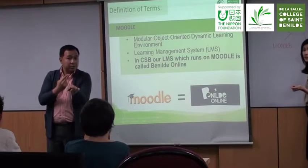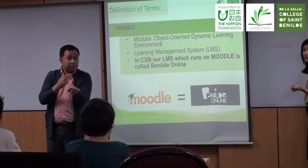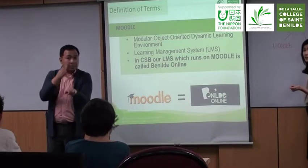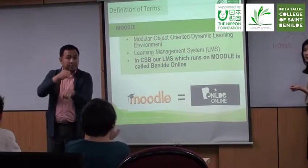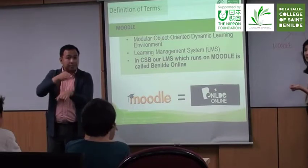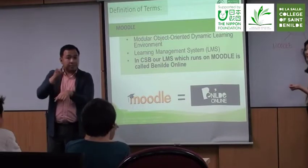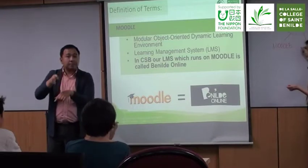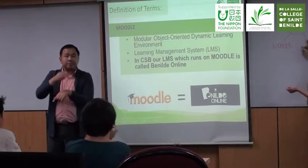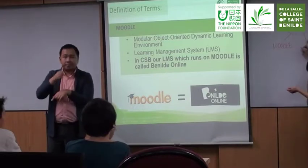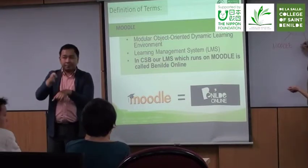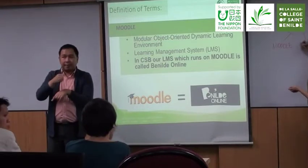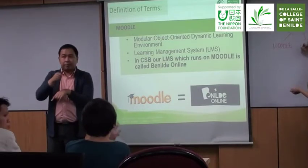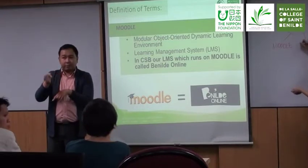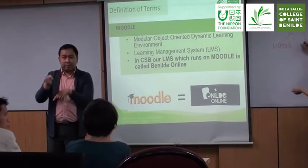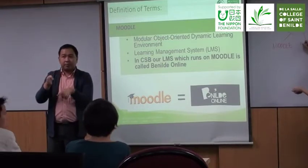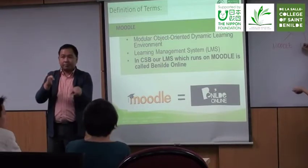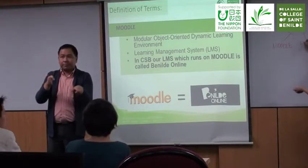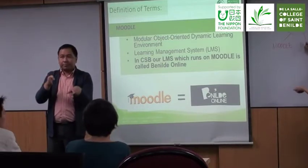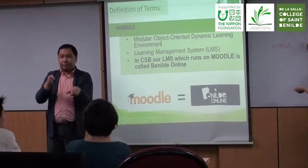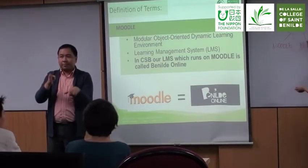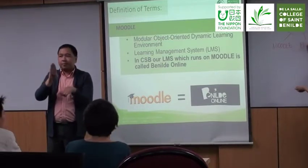Blackboard.